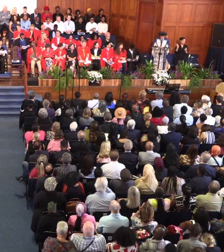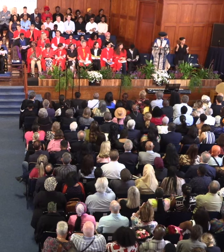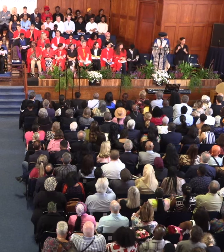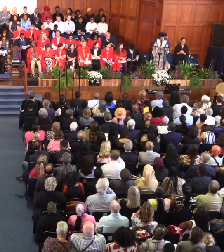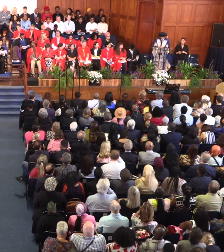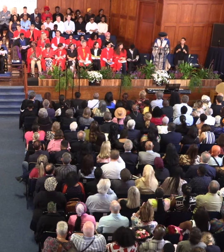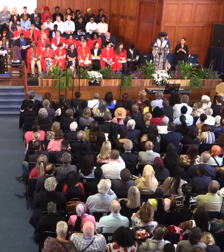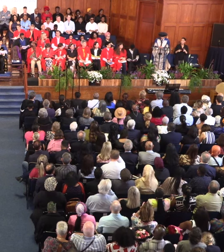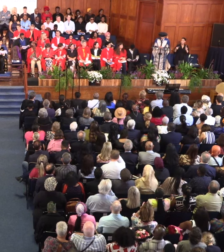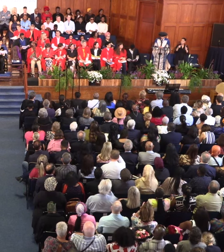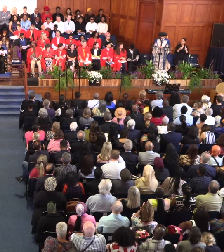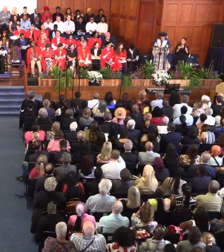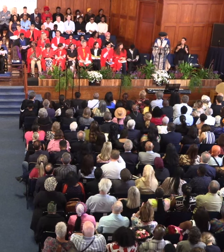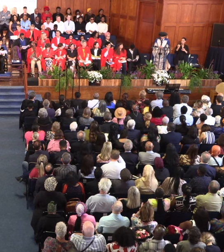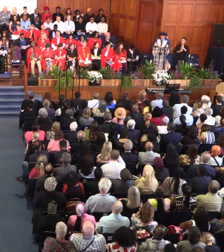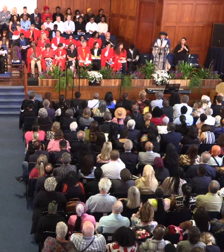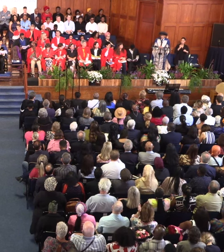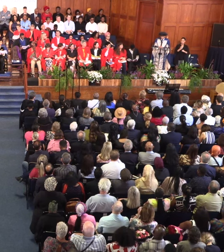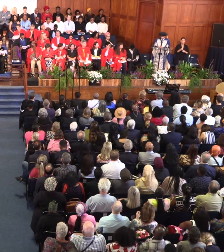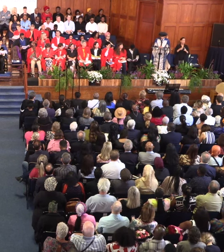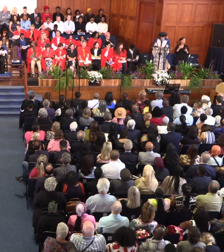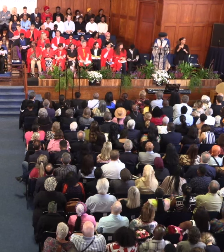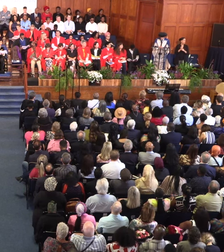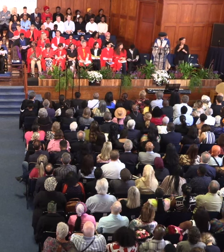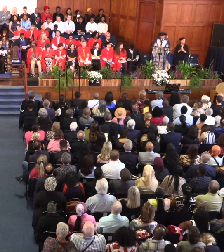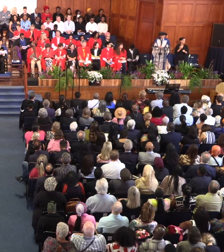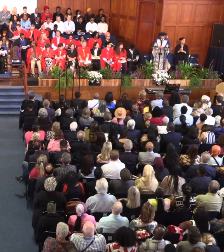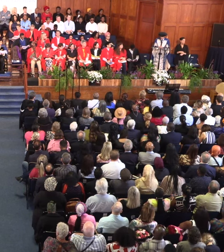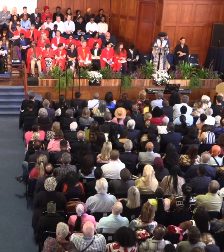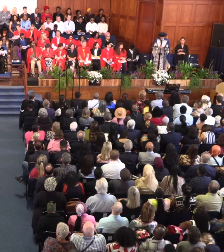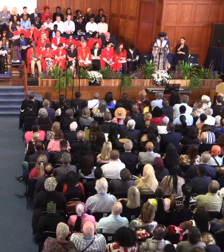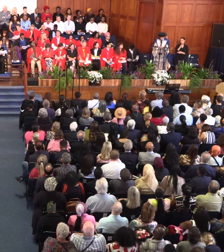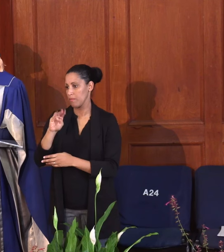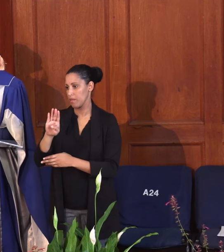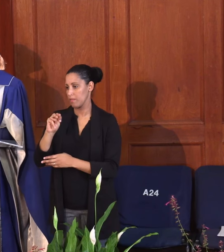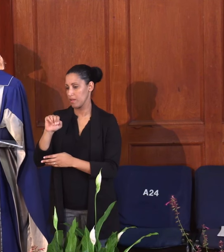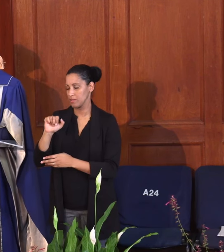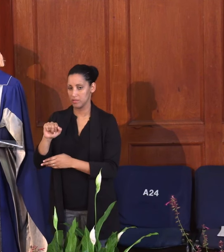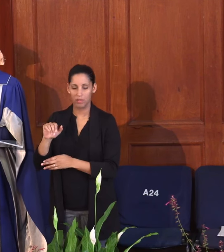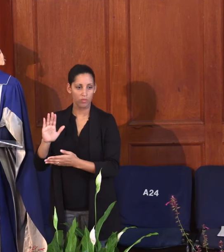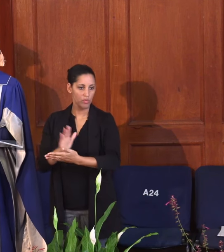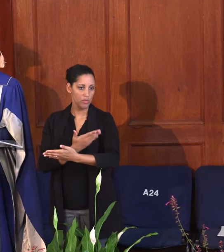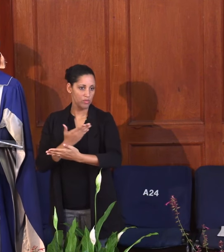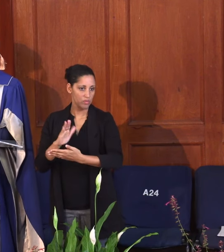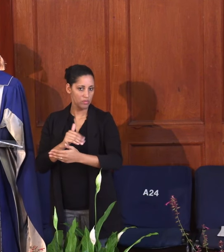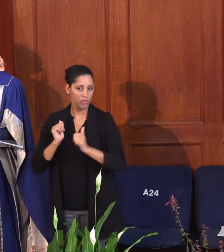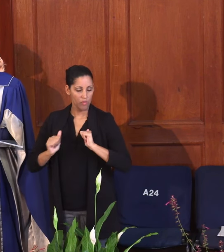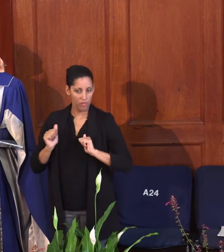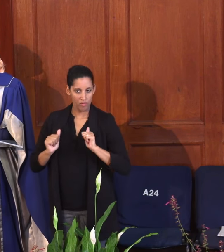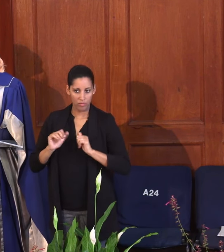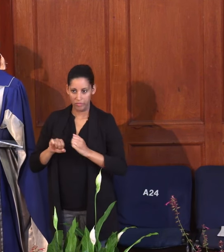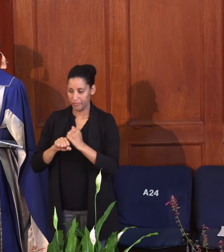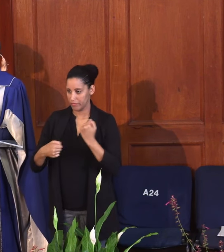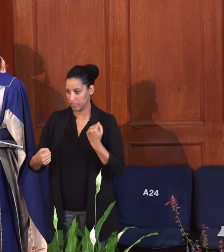currently in her third year working towards a B.Mus, Bachelor of Music Performance degree under Professor Francois